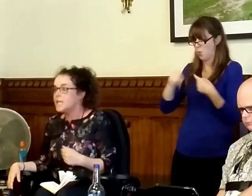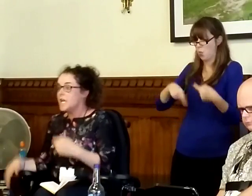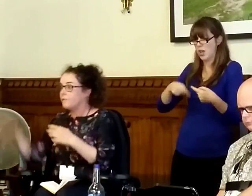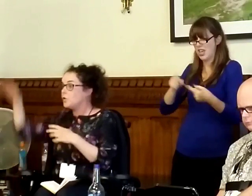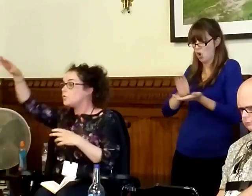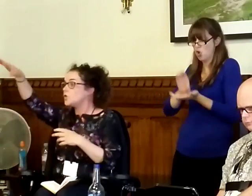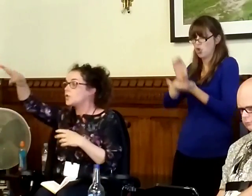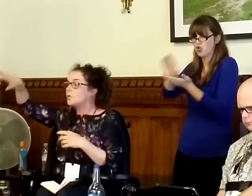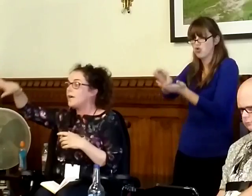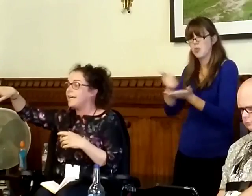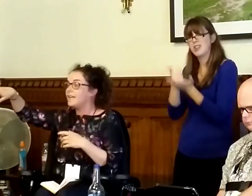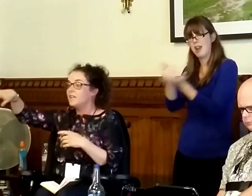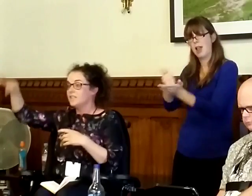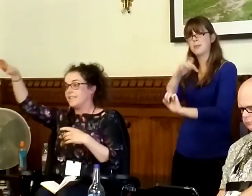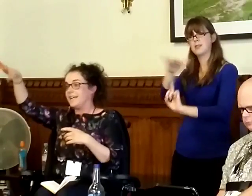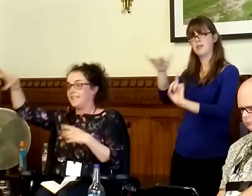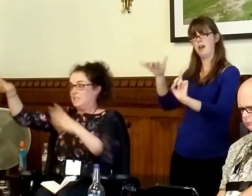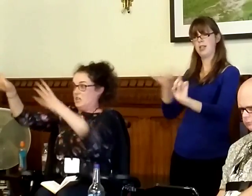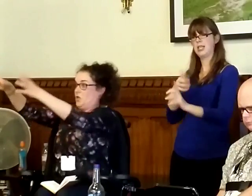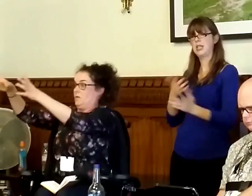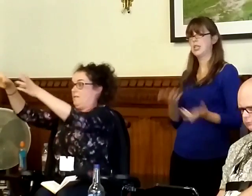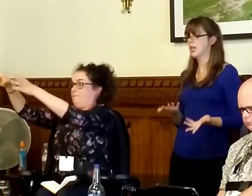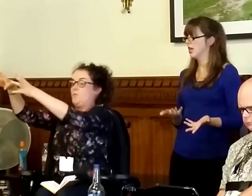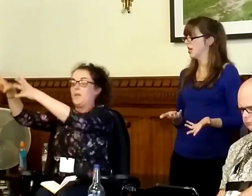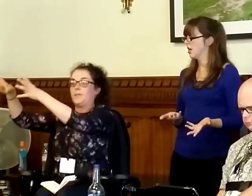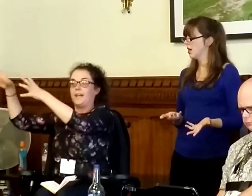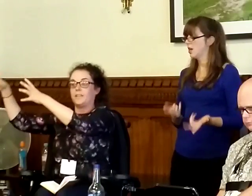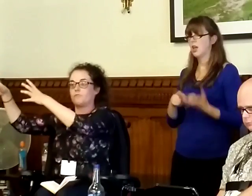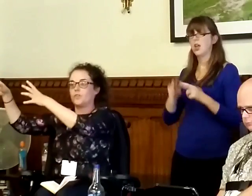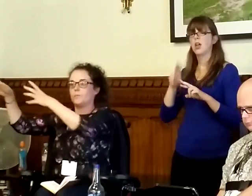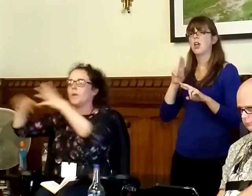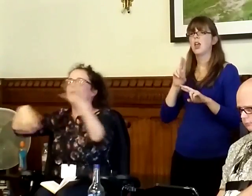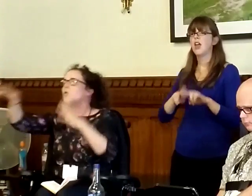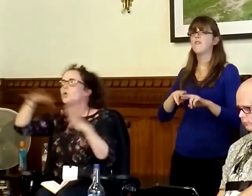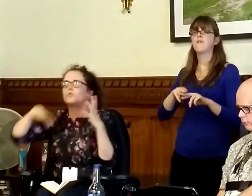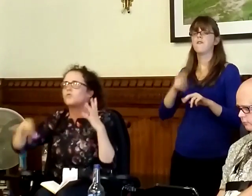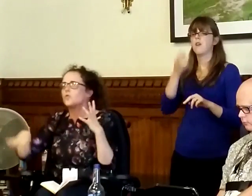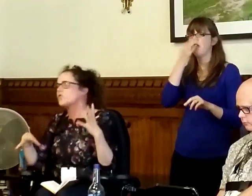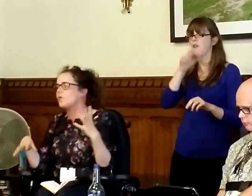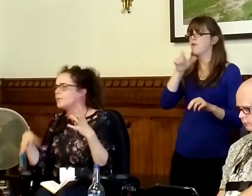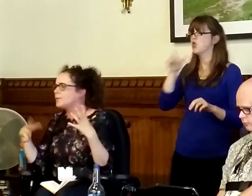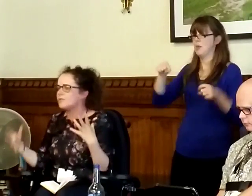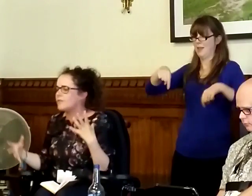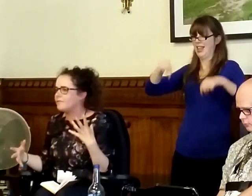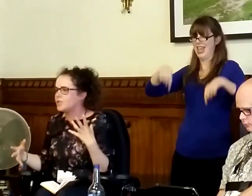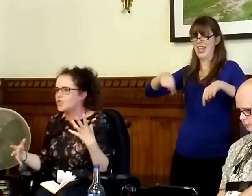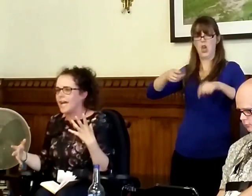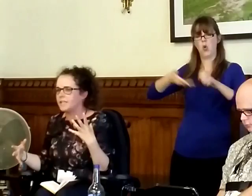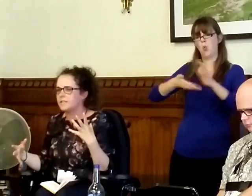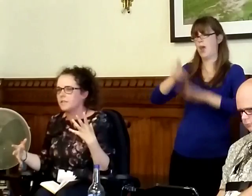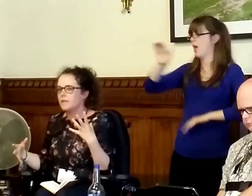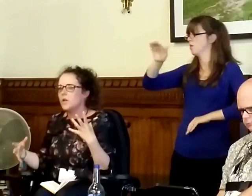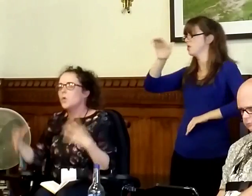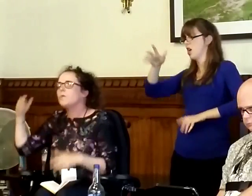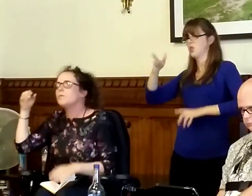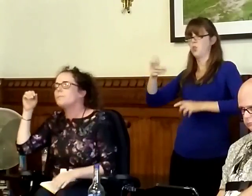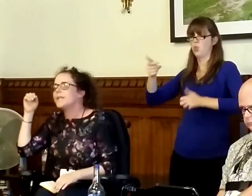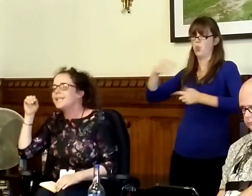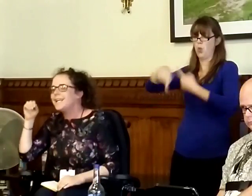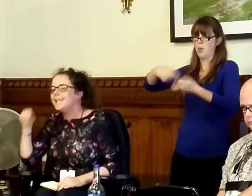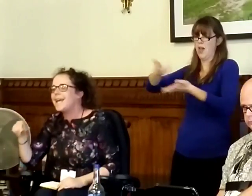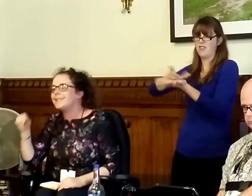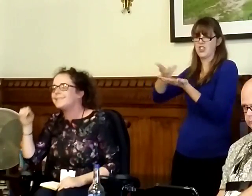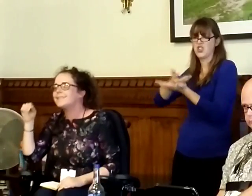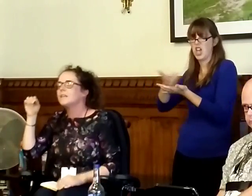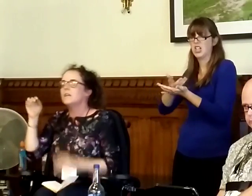to society? If you took away, say, a few people out of this room, and we were all sort of solving a puzzle or having a chat, we